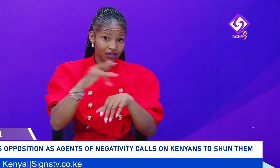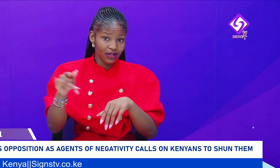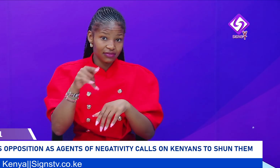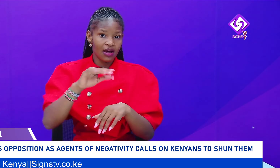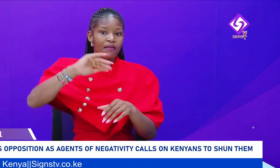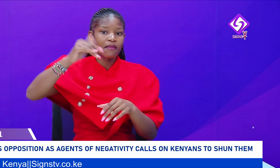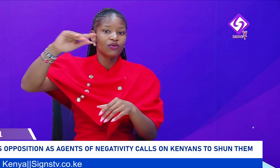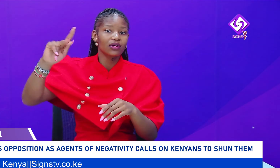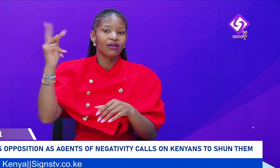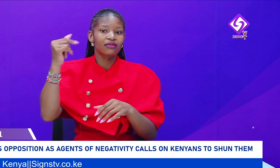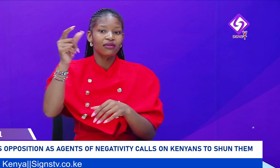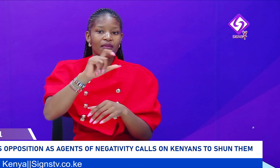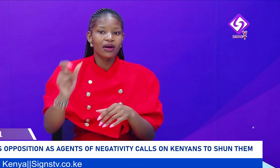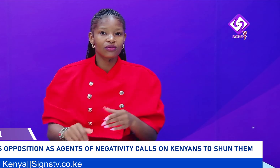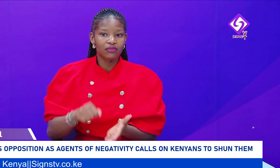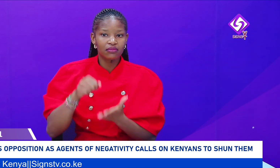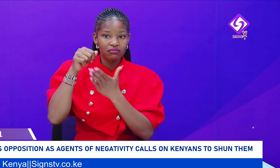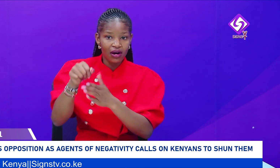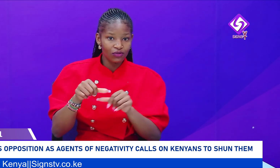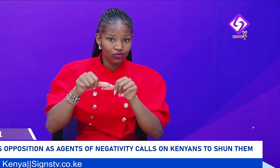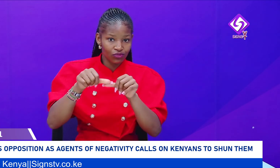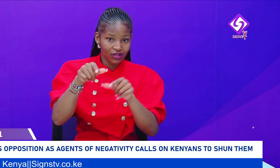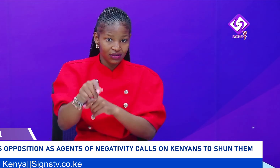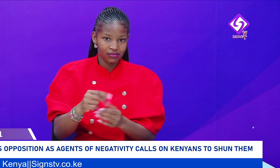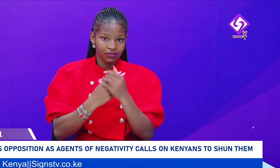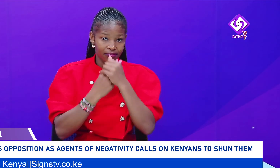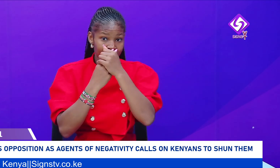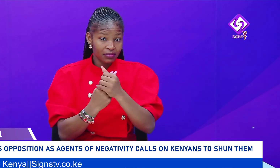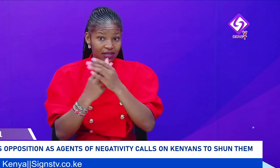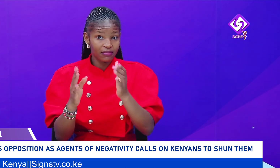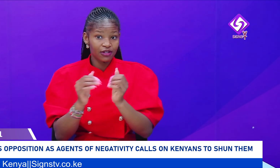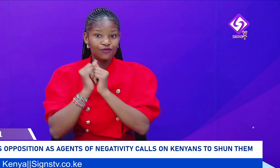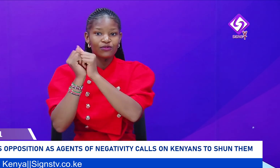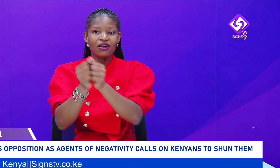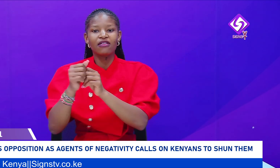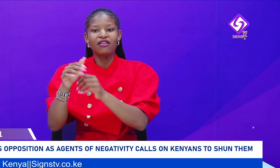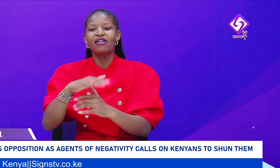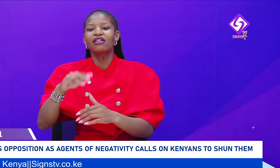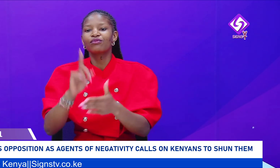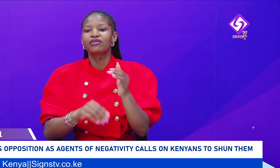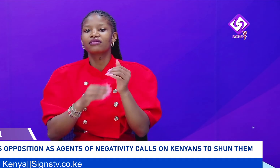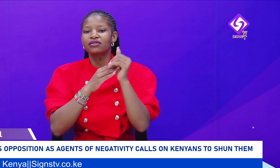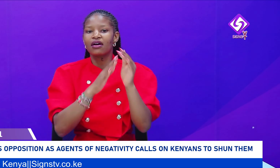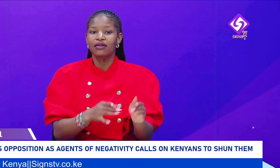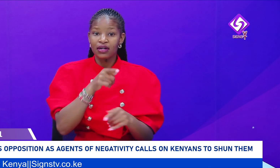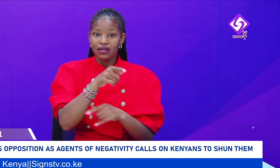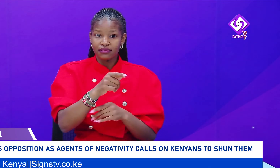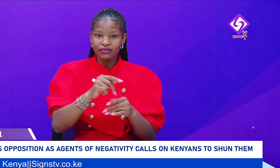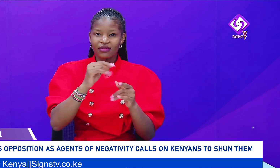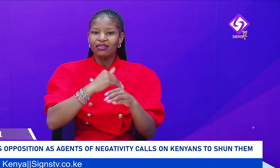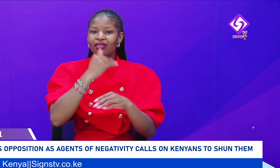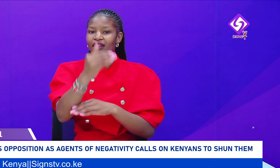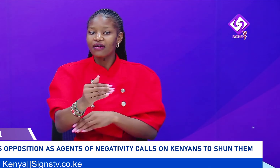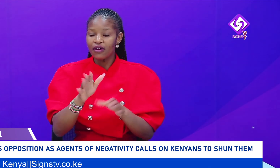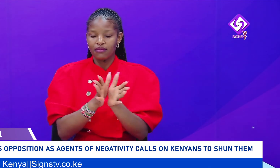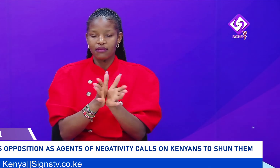a continuation of his charm offensive in the Mount Kenya region,